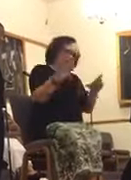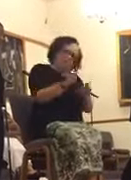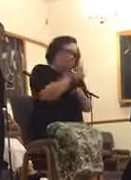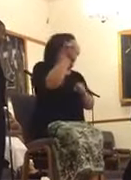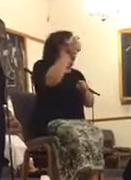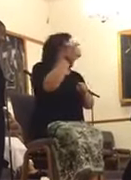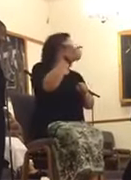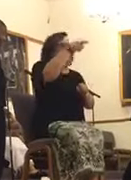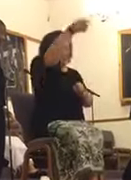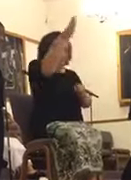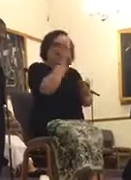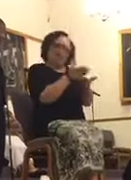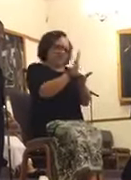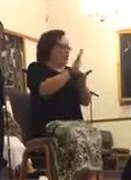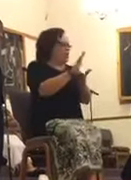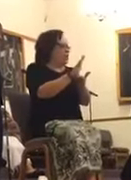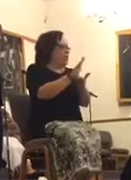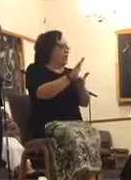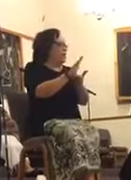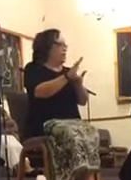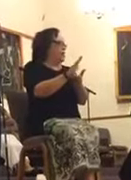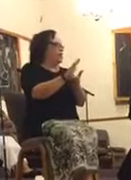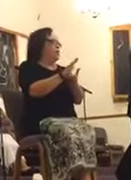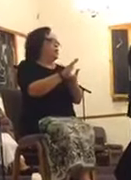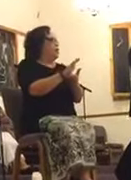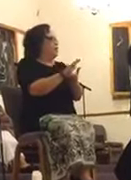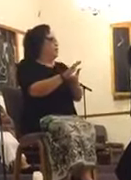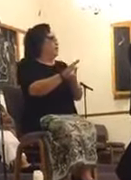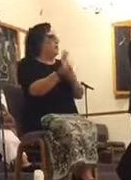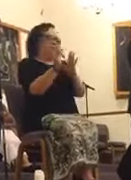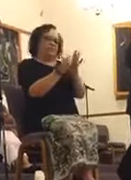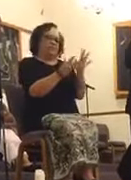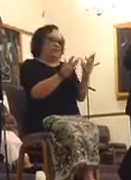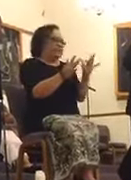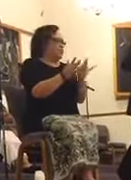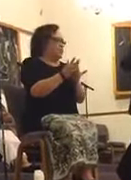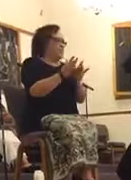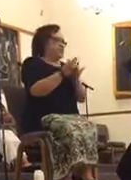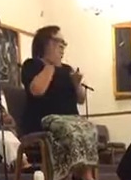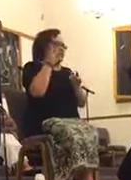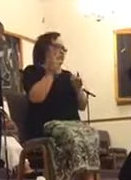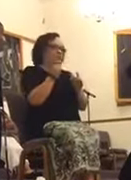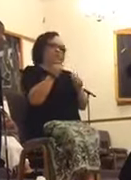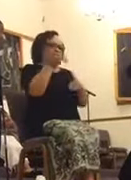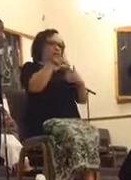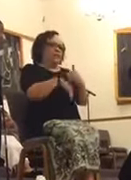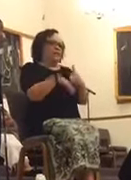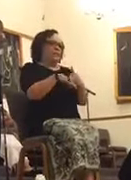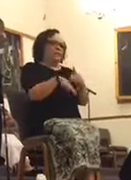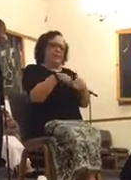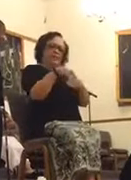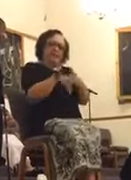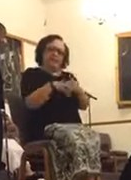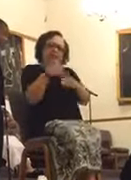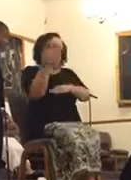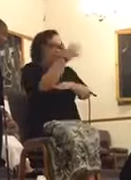all right? He had Jesus out in the wilderness.